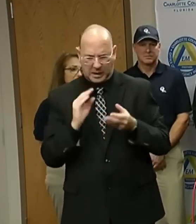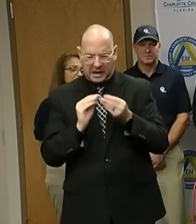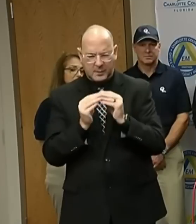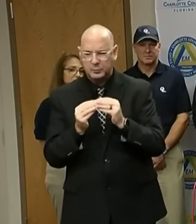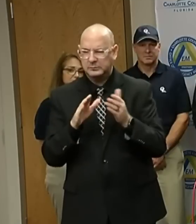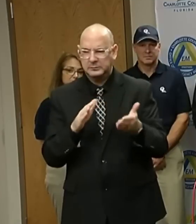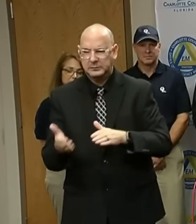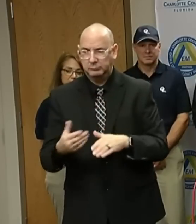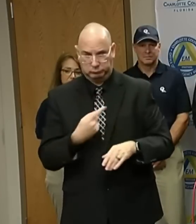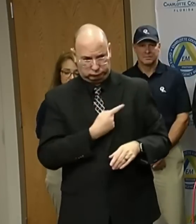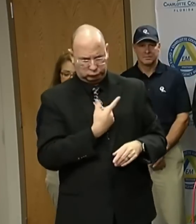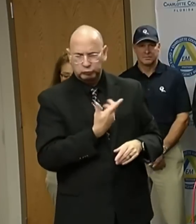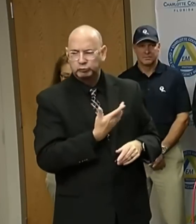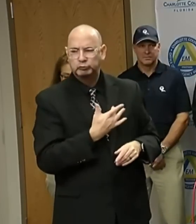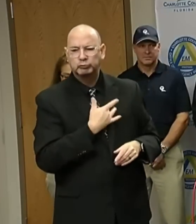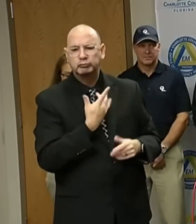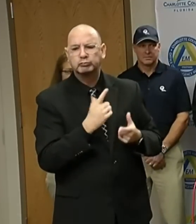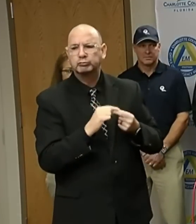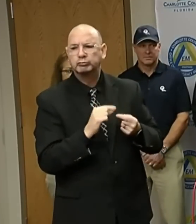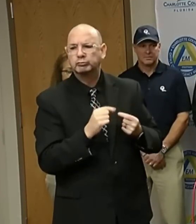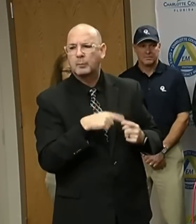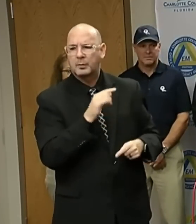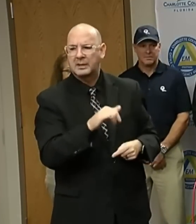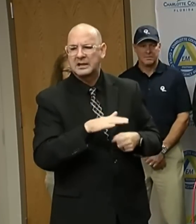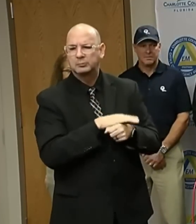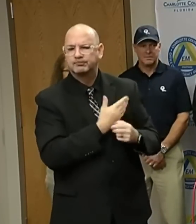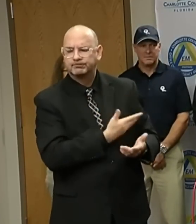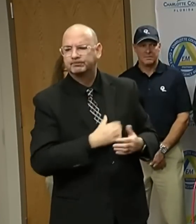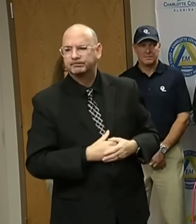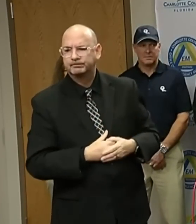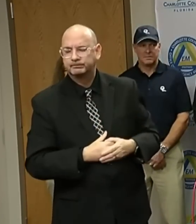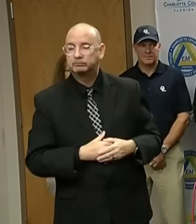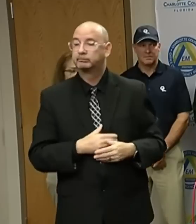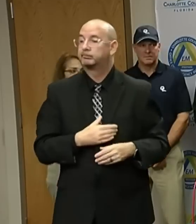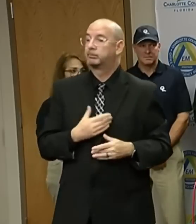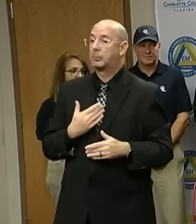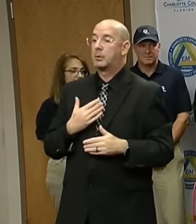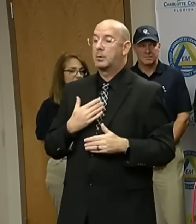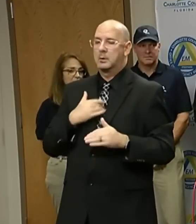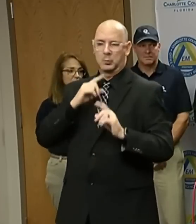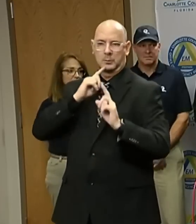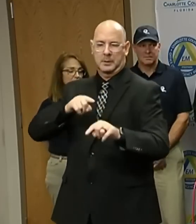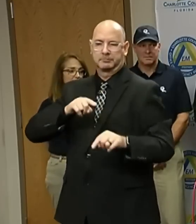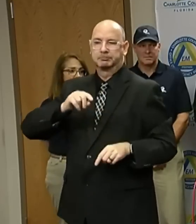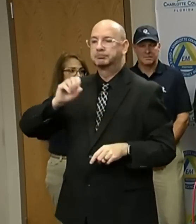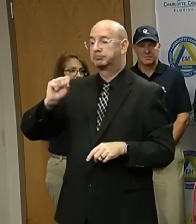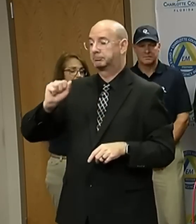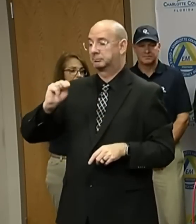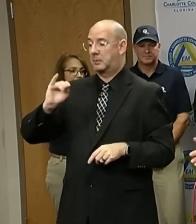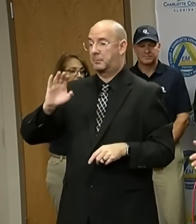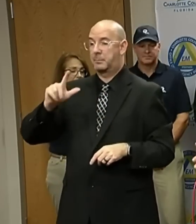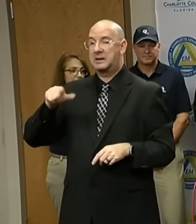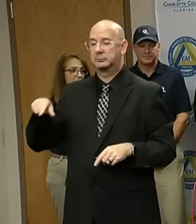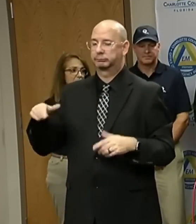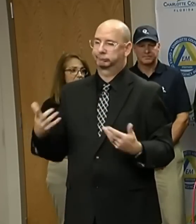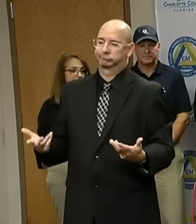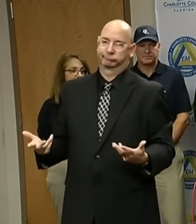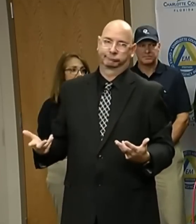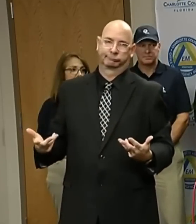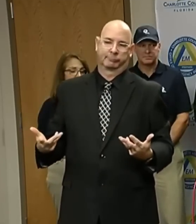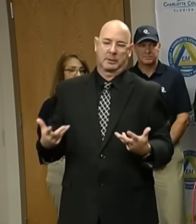scope of the tragedy in that sense? Well, Sanibel is destruction. For those of you who haven't been,